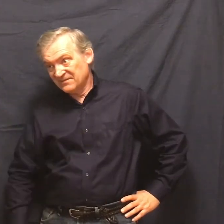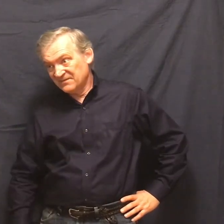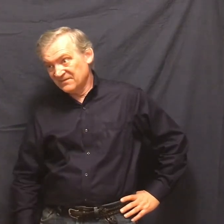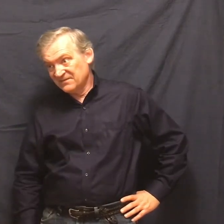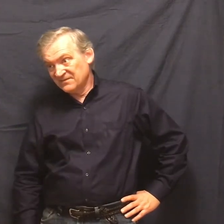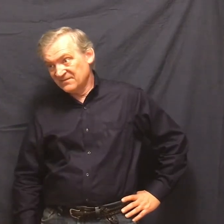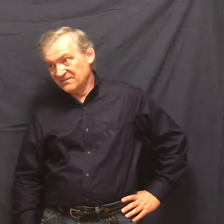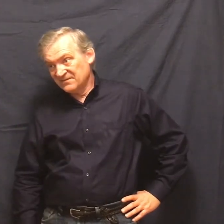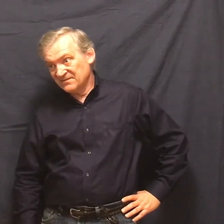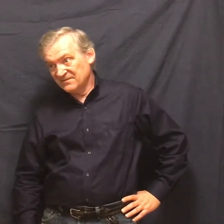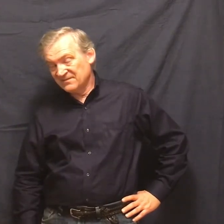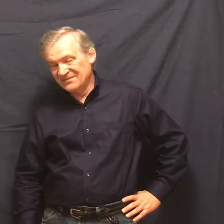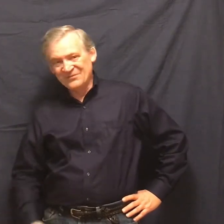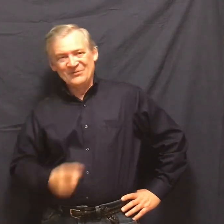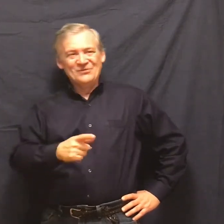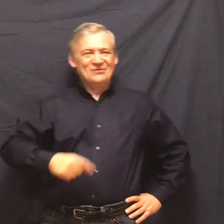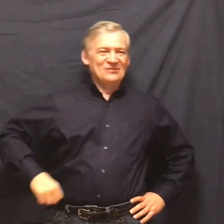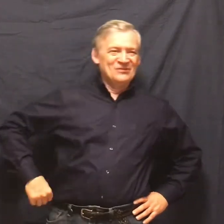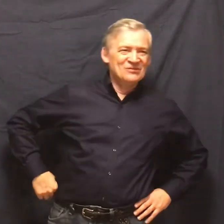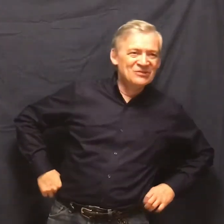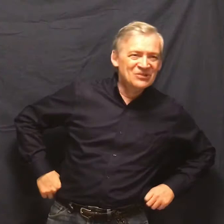Glad to meet you, Carlson said again.